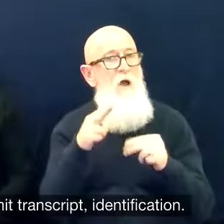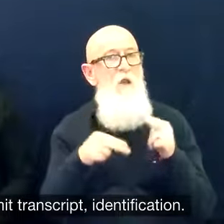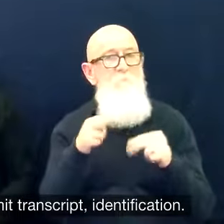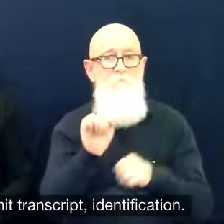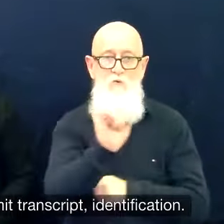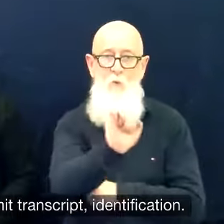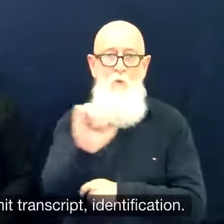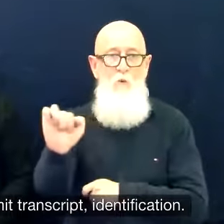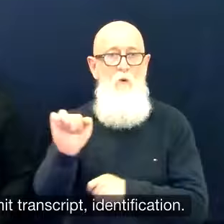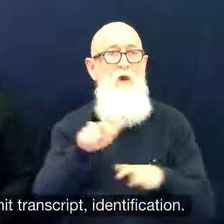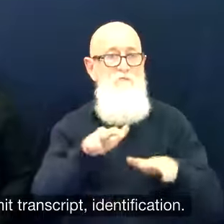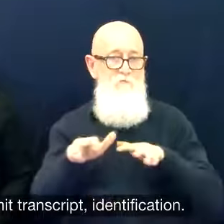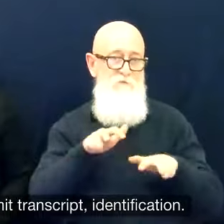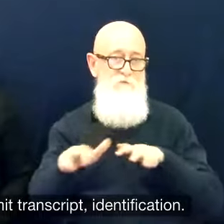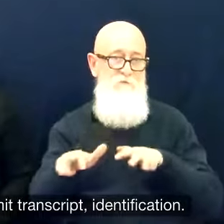activity.